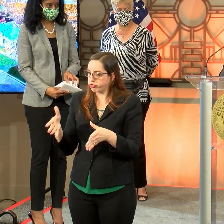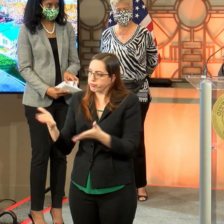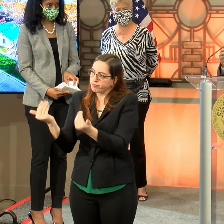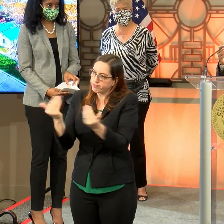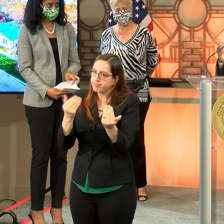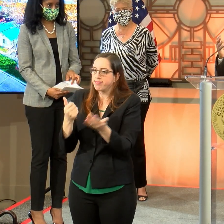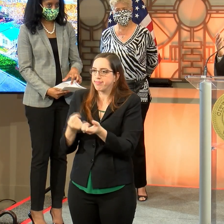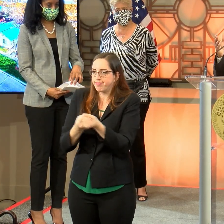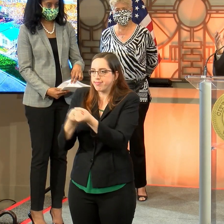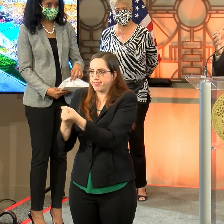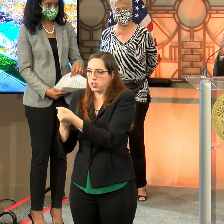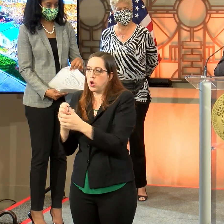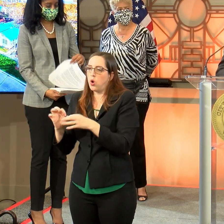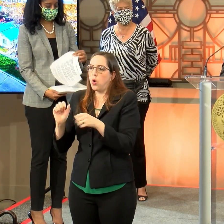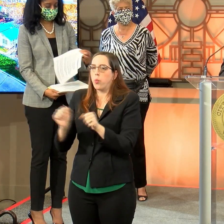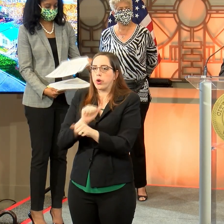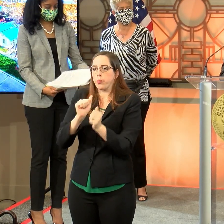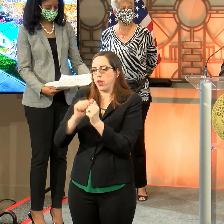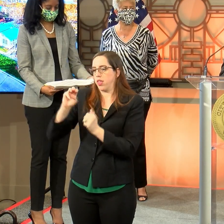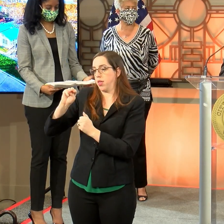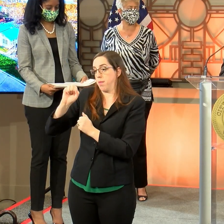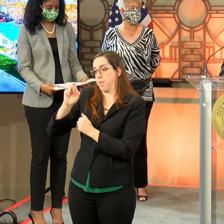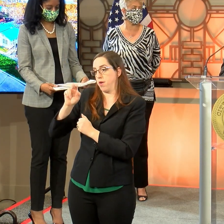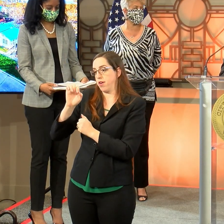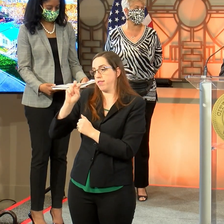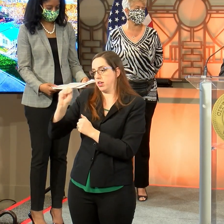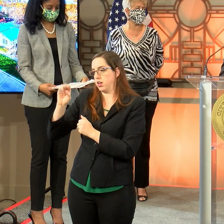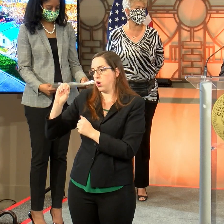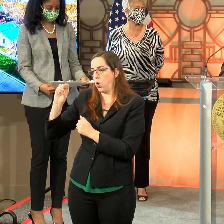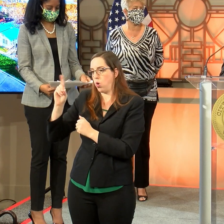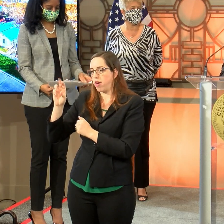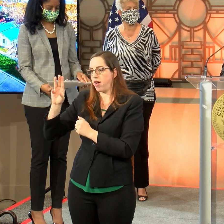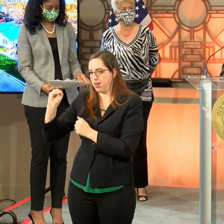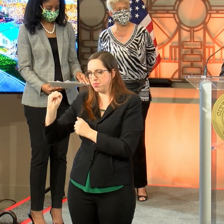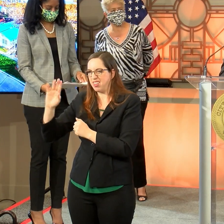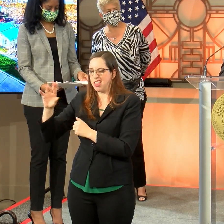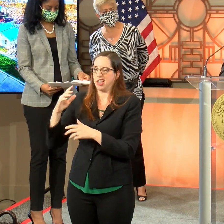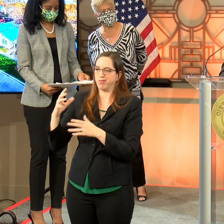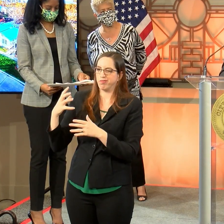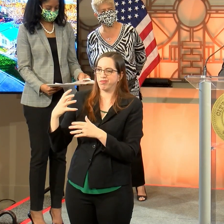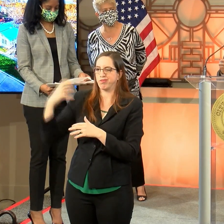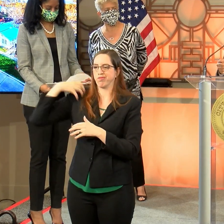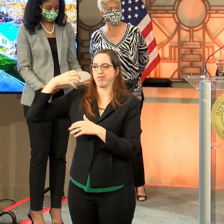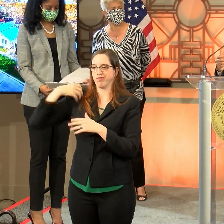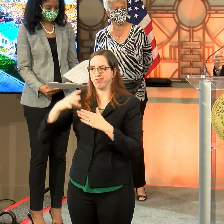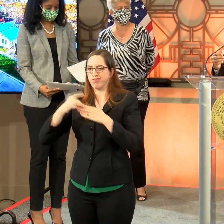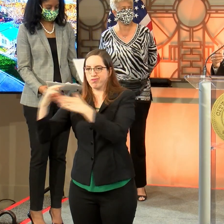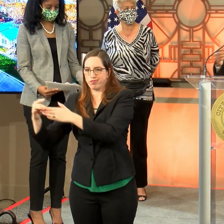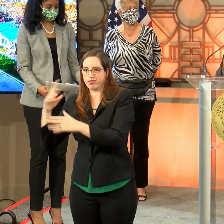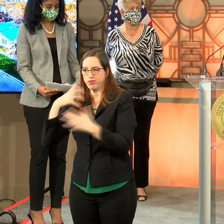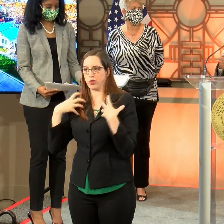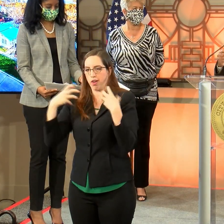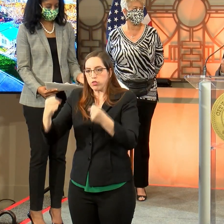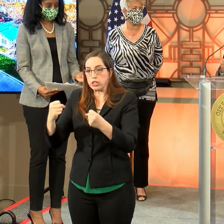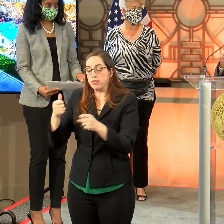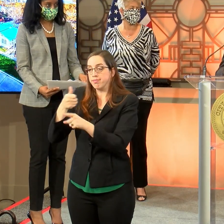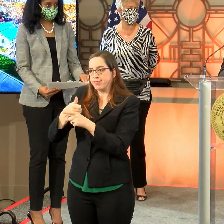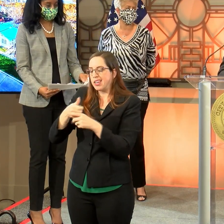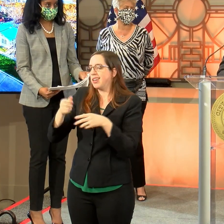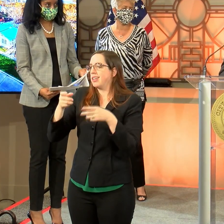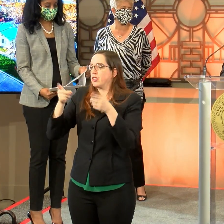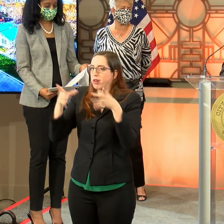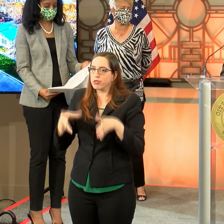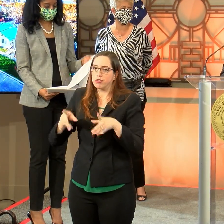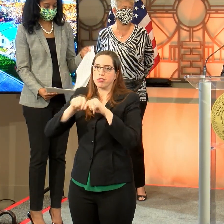be working very closely with Marvin Odom, our Chief of Relief and Recovery Officer, and the directors, the head, the